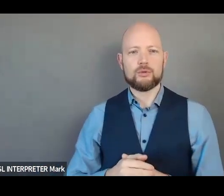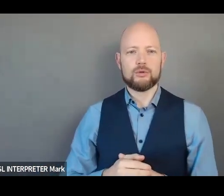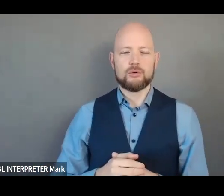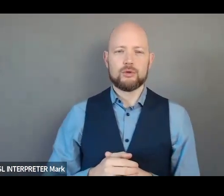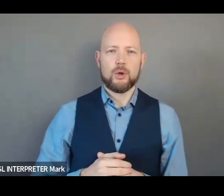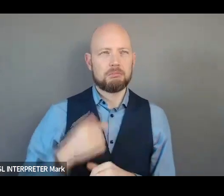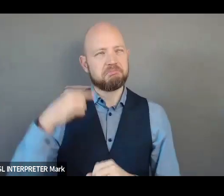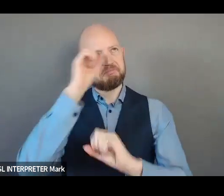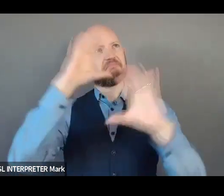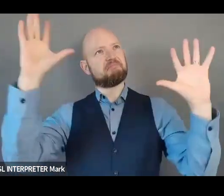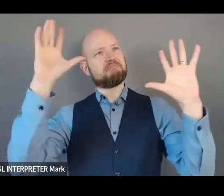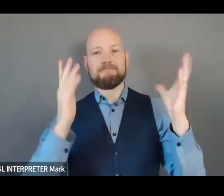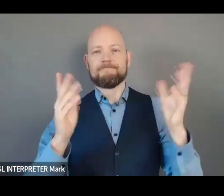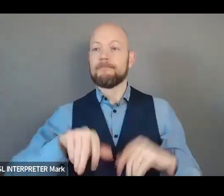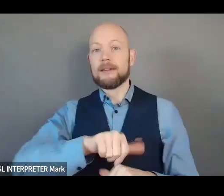second slide, please.